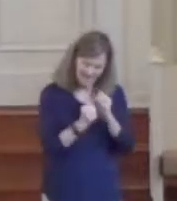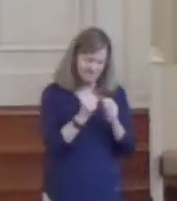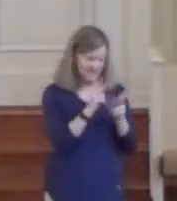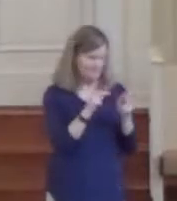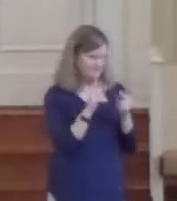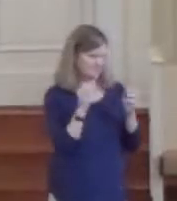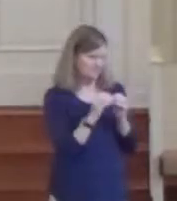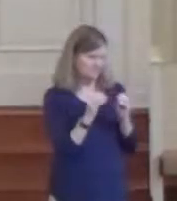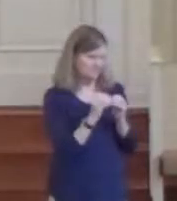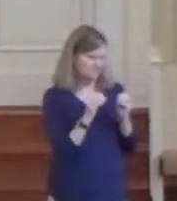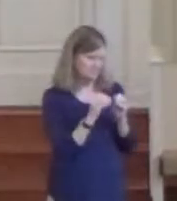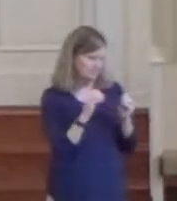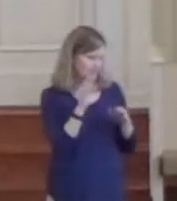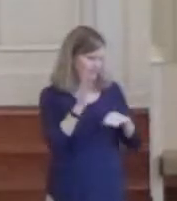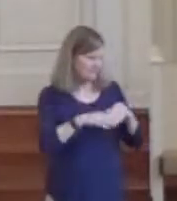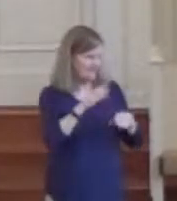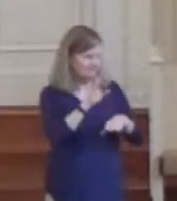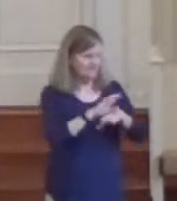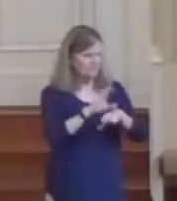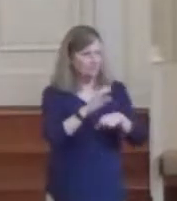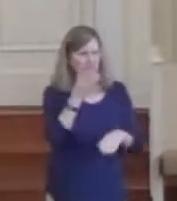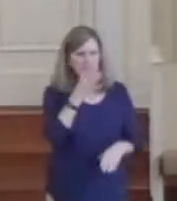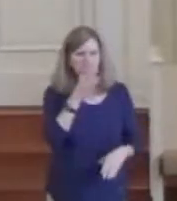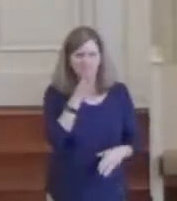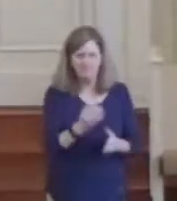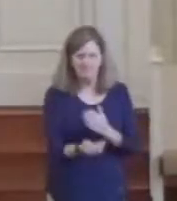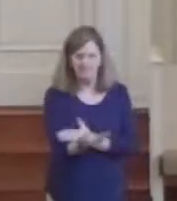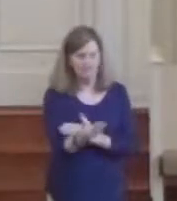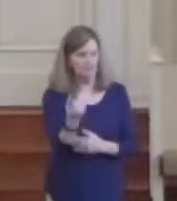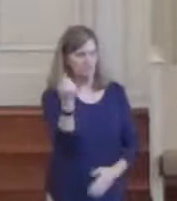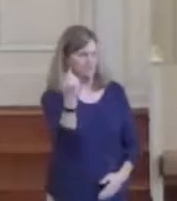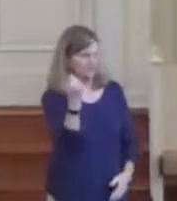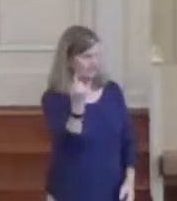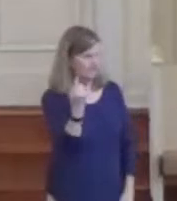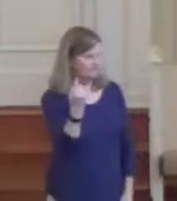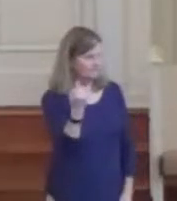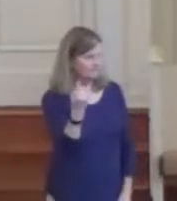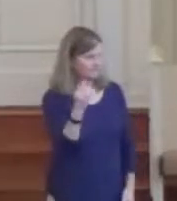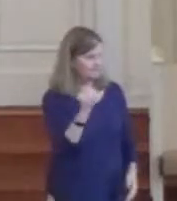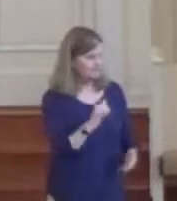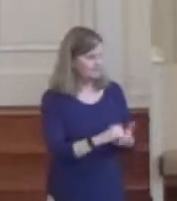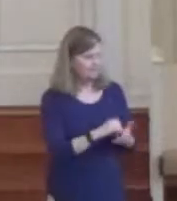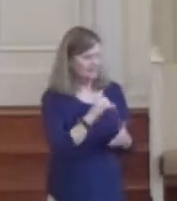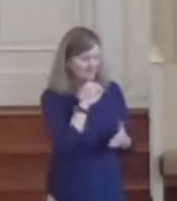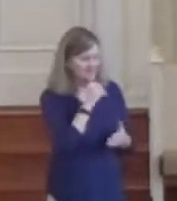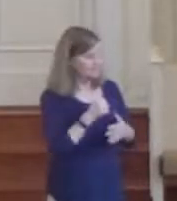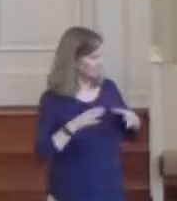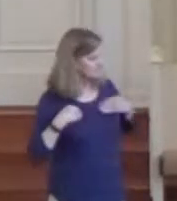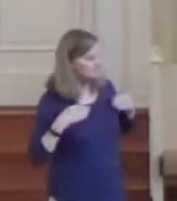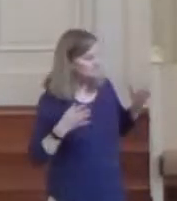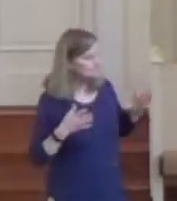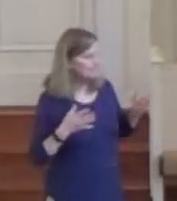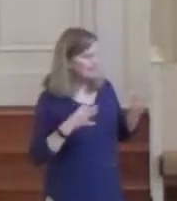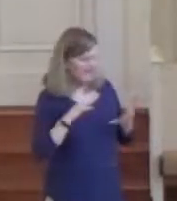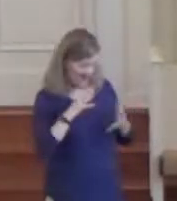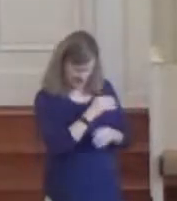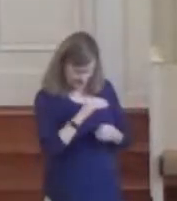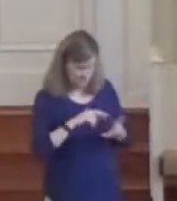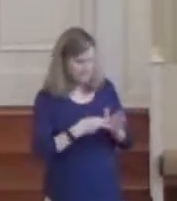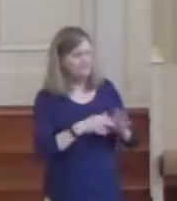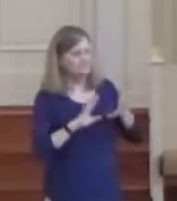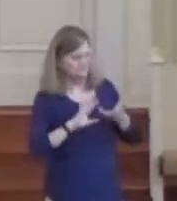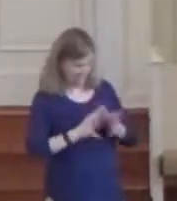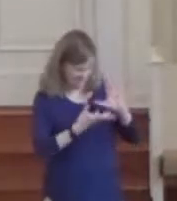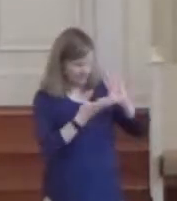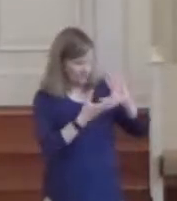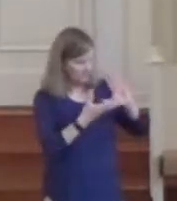in the world is more diverse than the church on Sunday morning at 11 a.m. That is unconscionable, and it is chaos, and we are meant